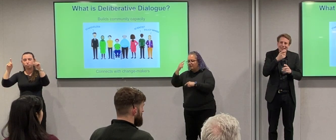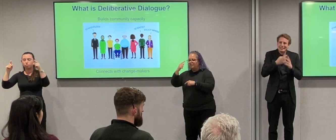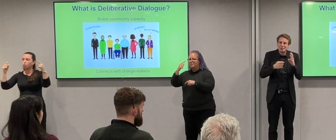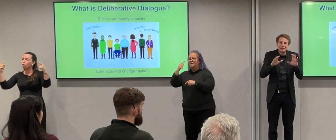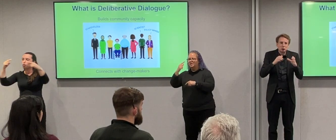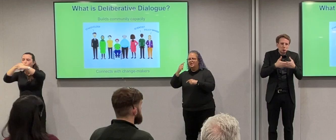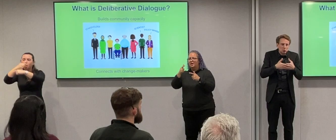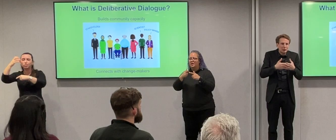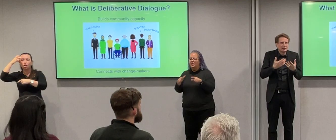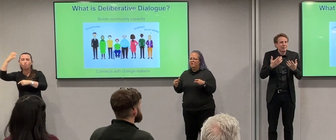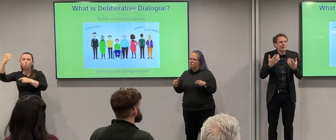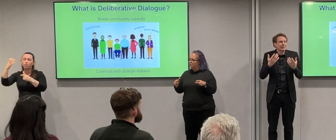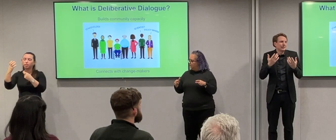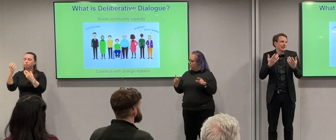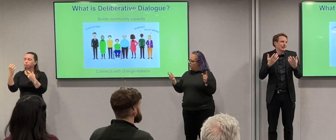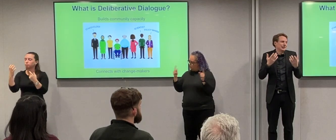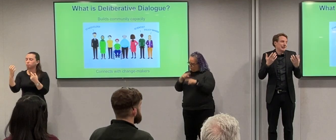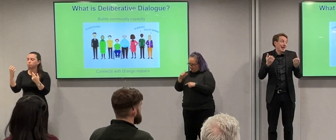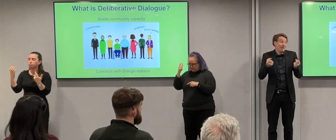cross-government